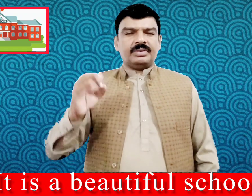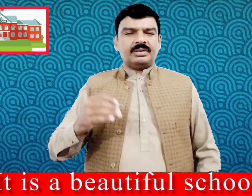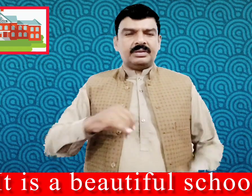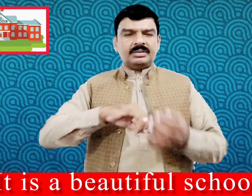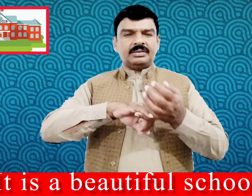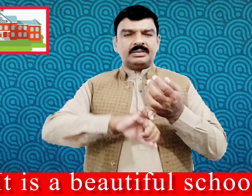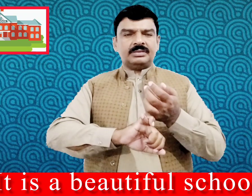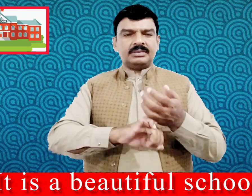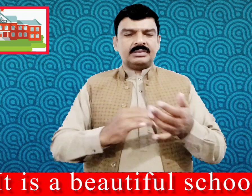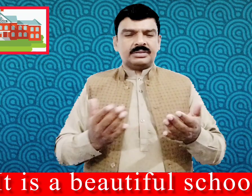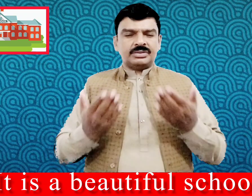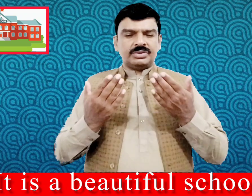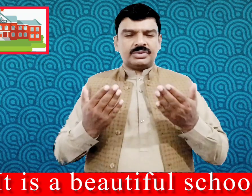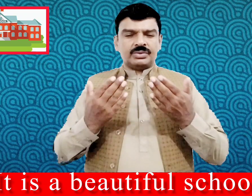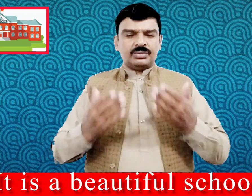beautiful school.